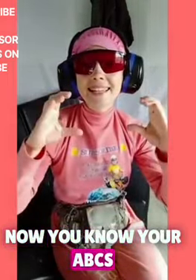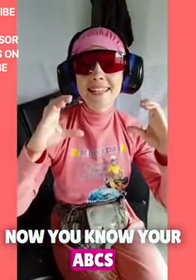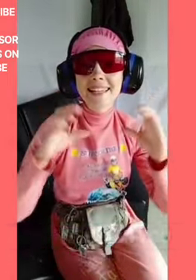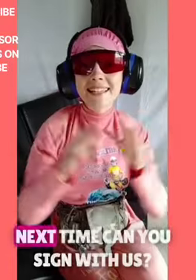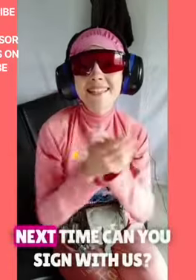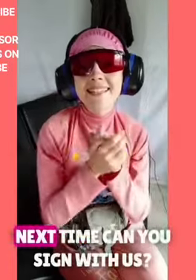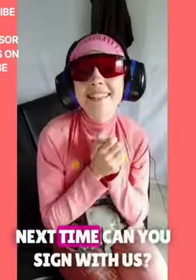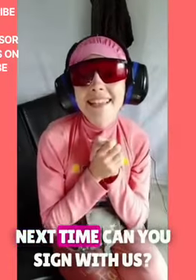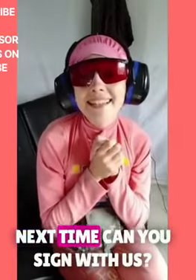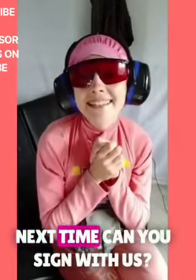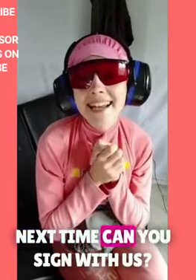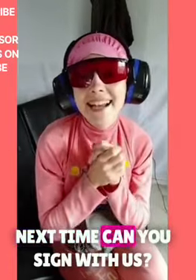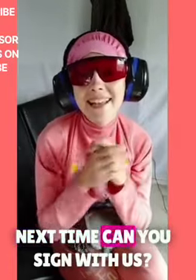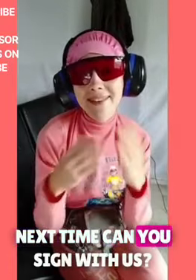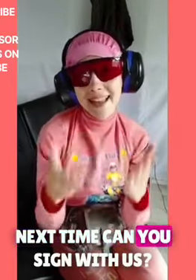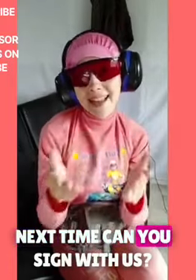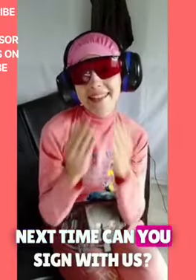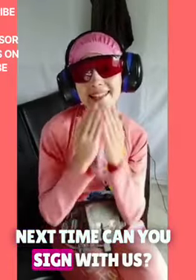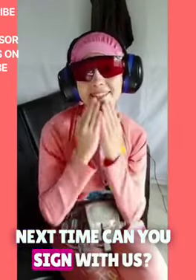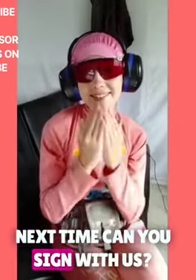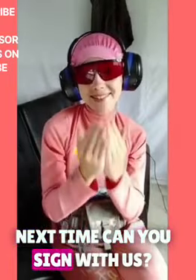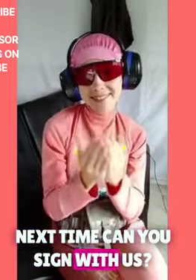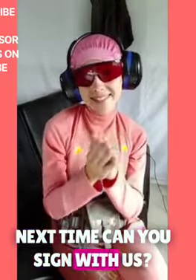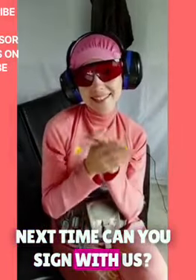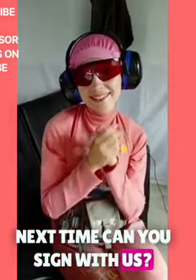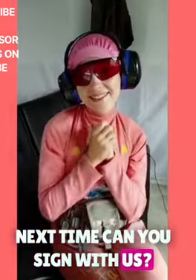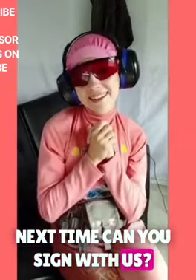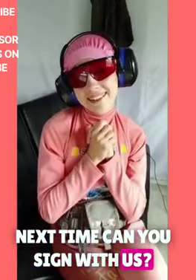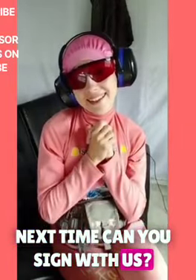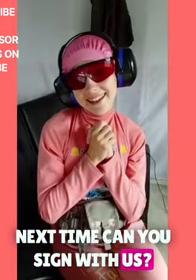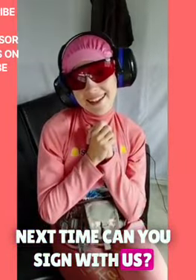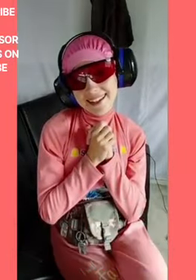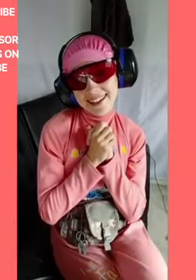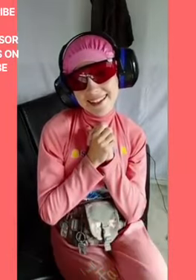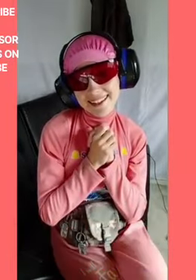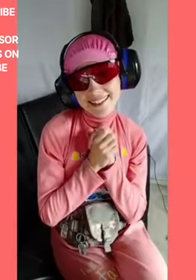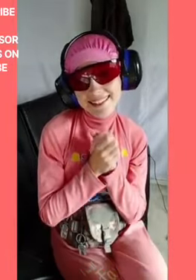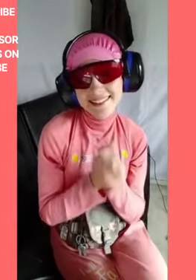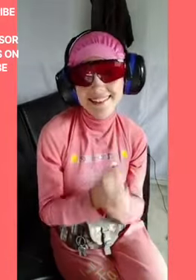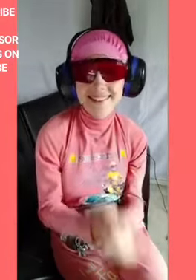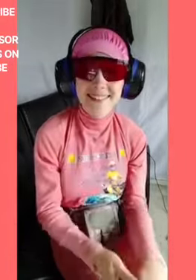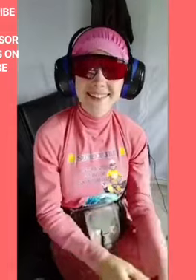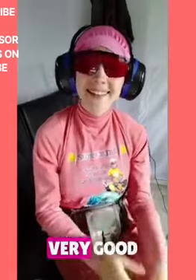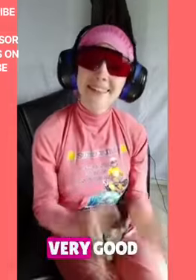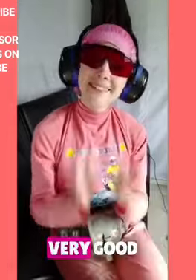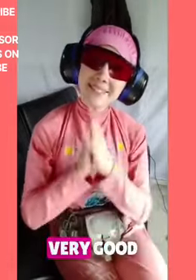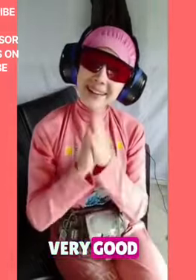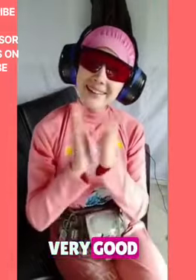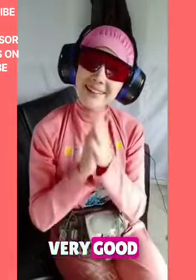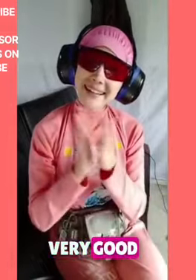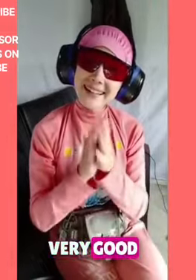ABCs. Next time, can you sing with us? Very good.